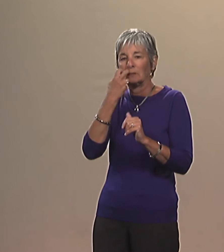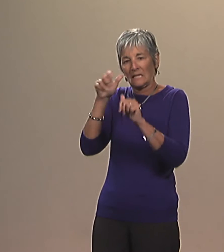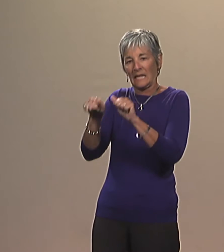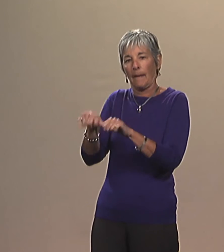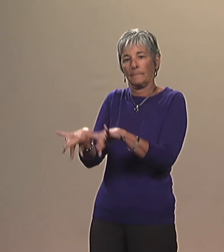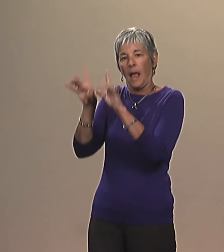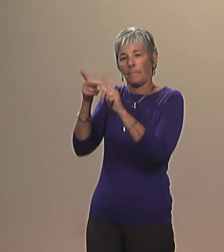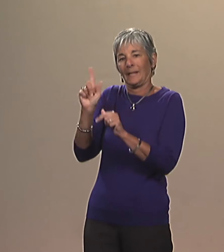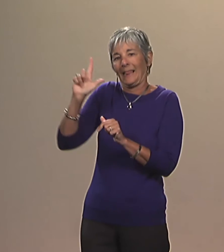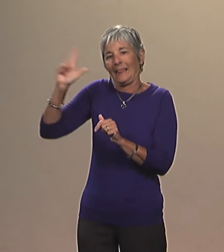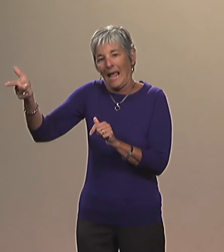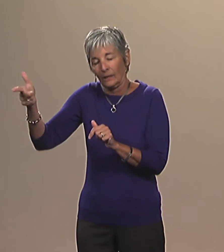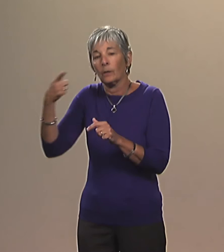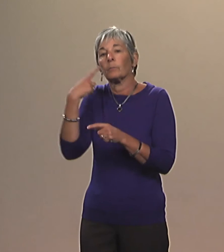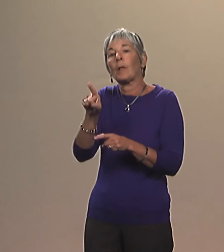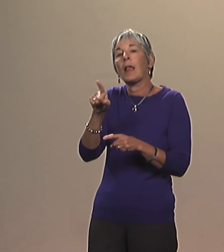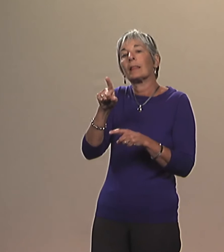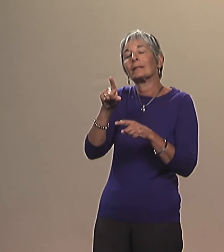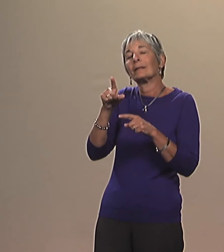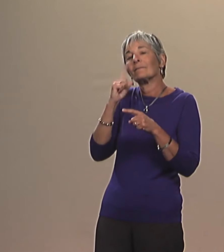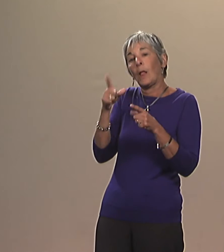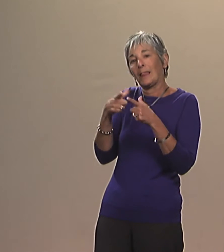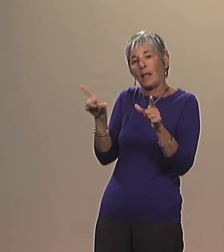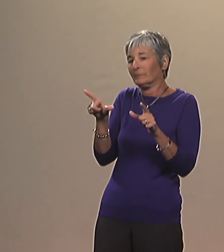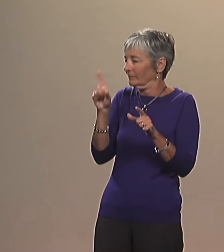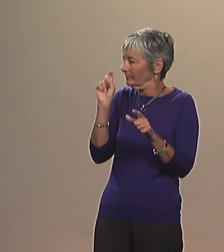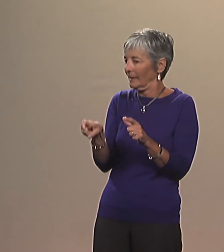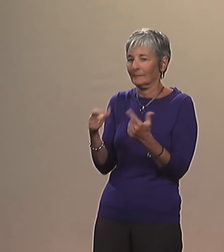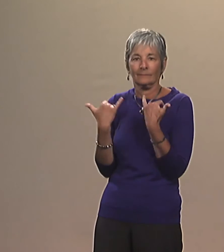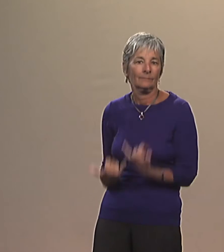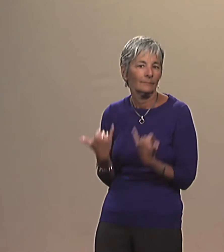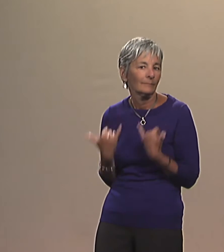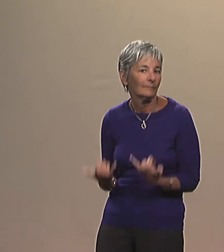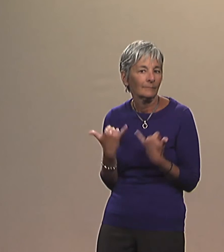Speech skills can be acquired later on, but language must begin from day one.